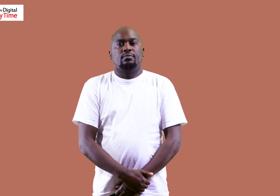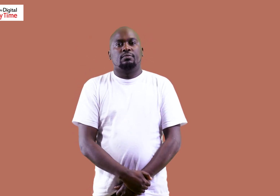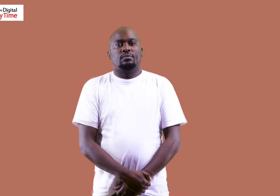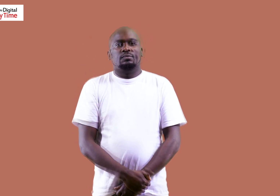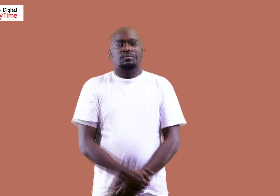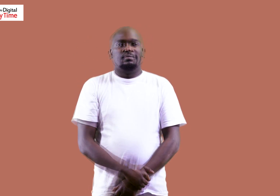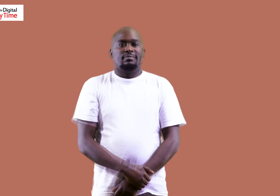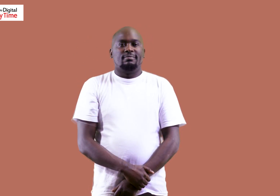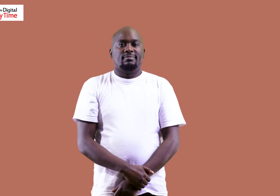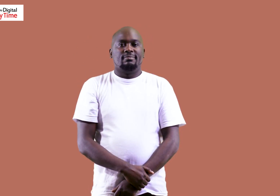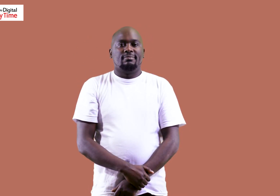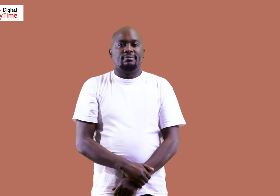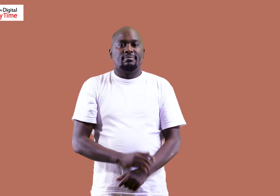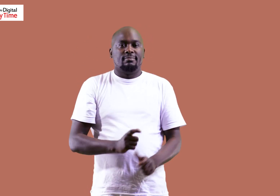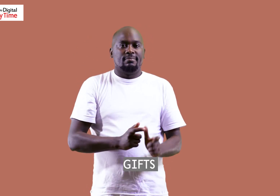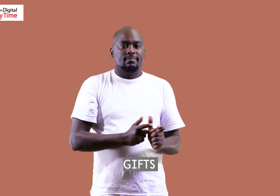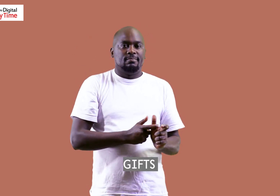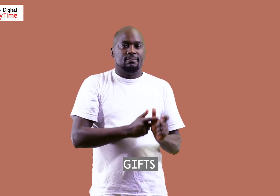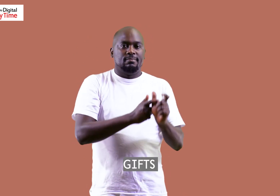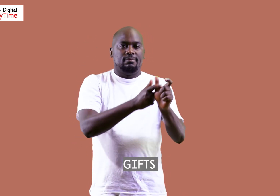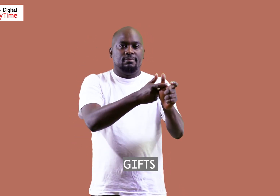Toys.